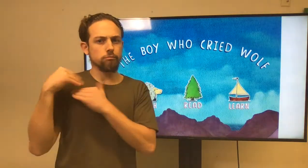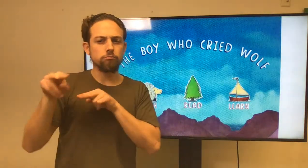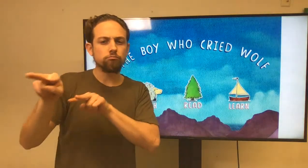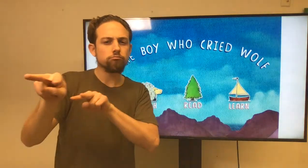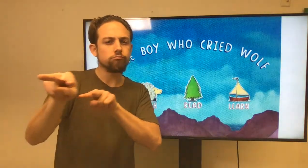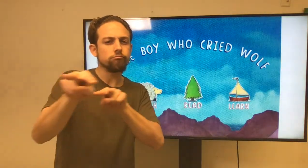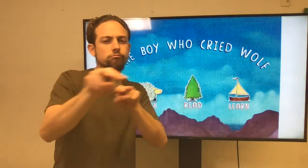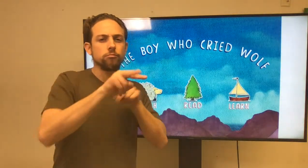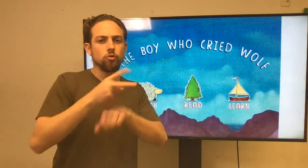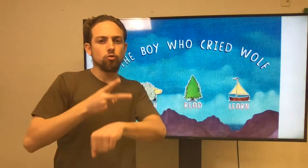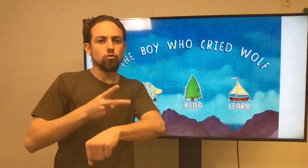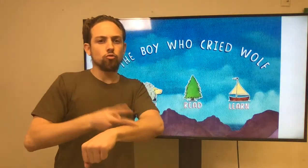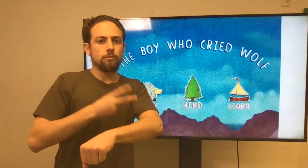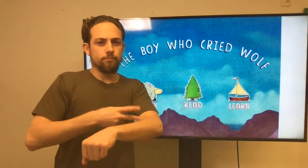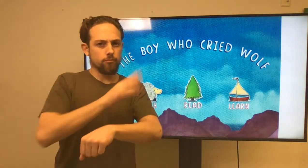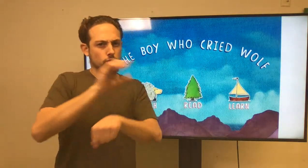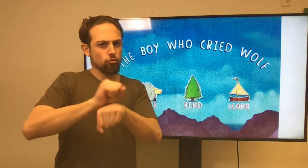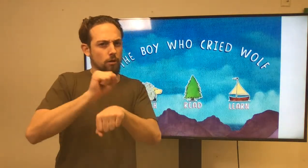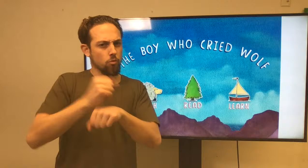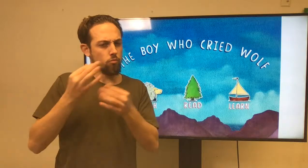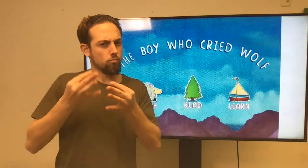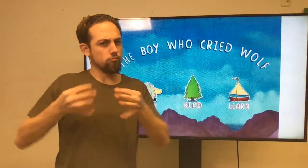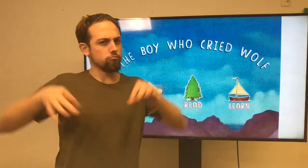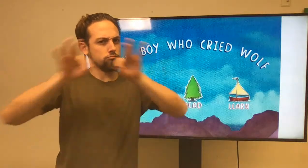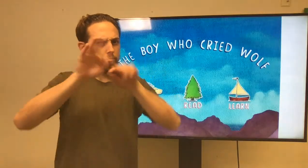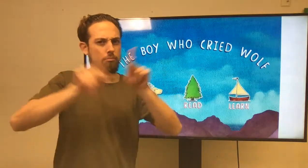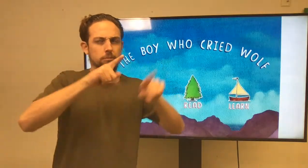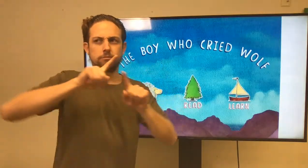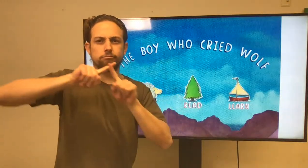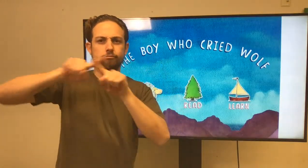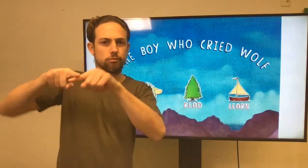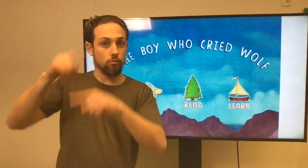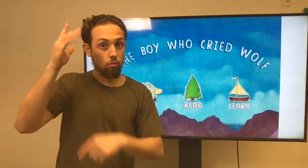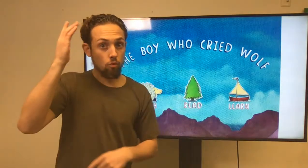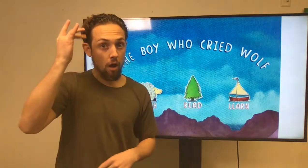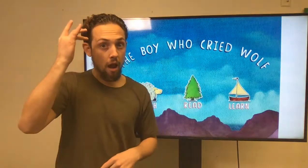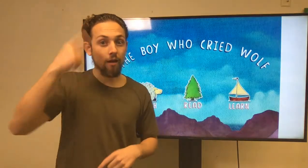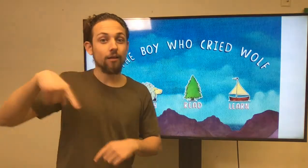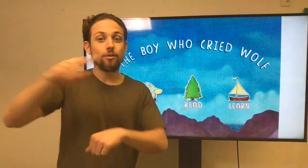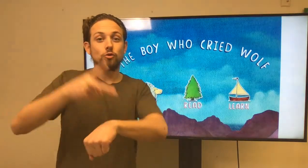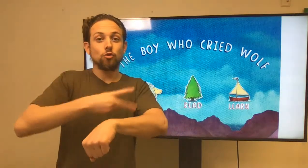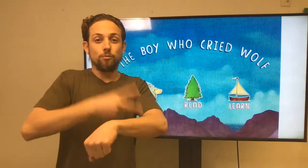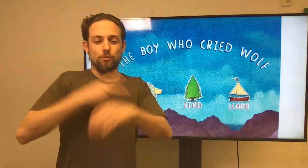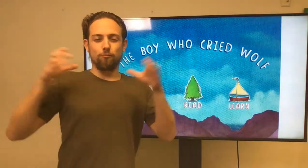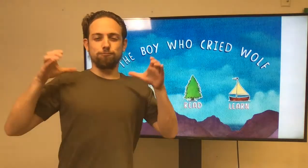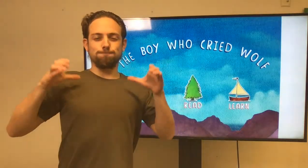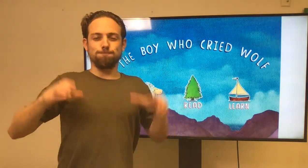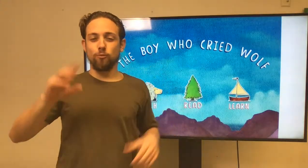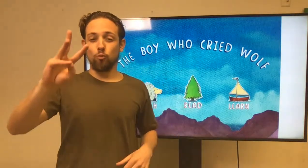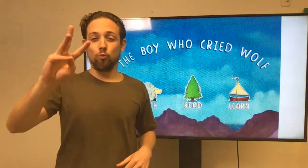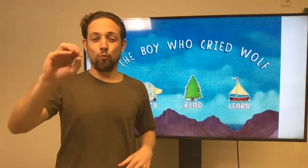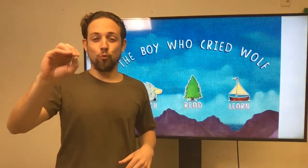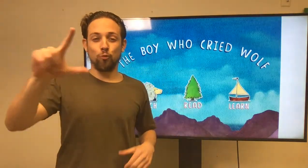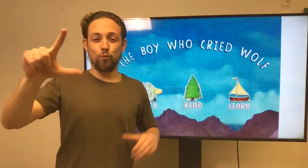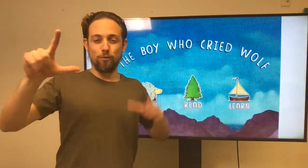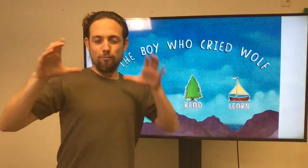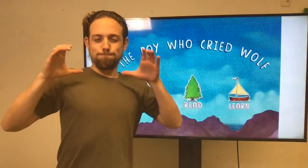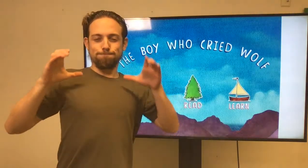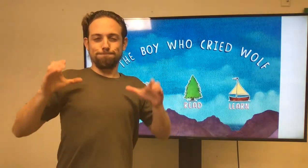There was a wolf in the forest, but the boy was responsible to look after the sheep because the townspeople depended on them for their